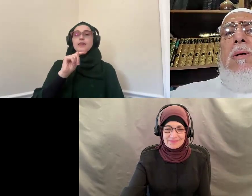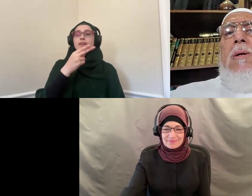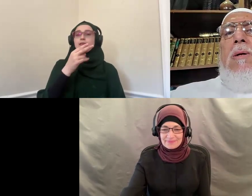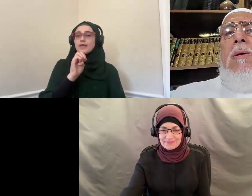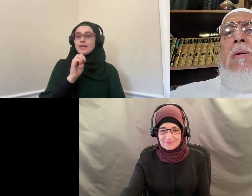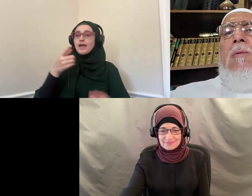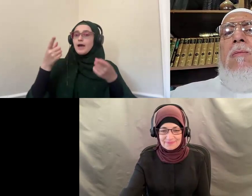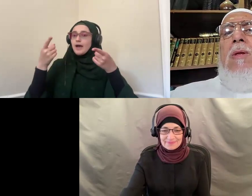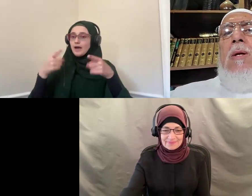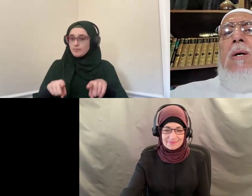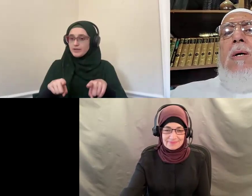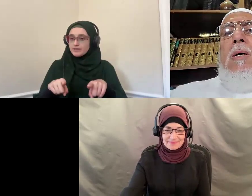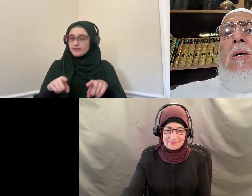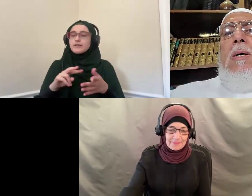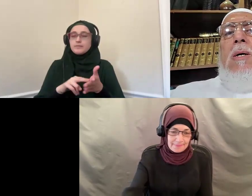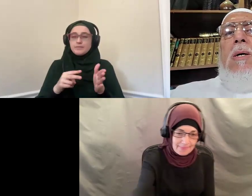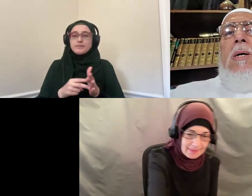And